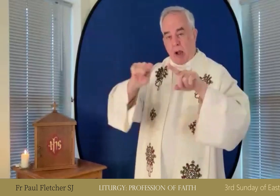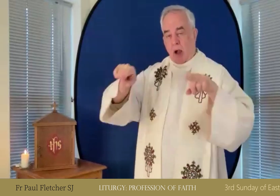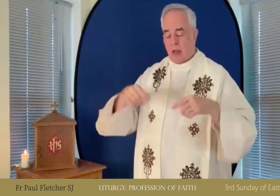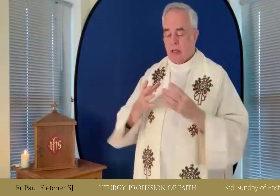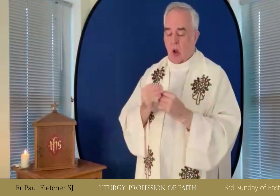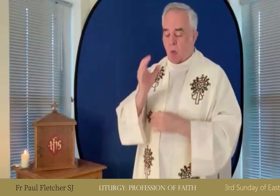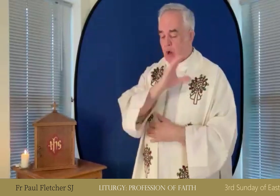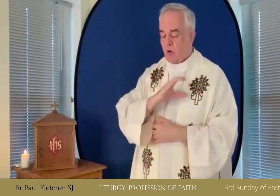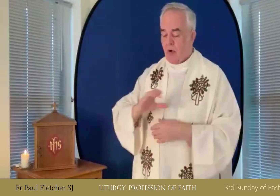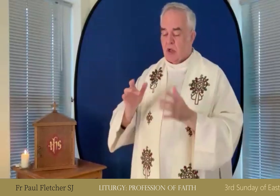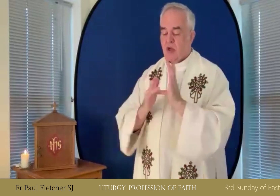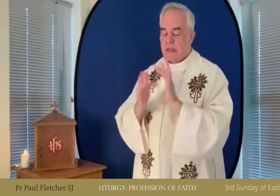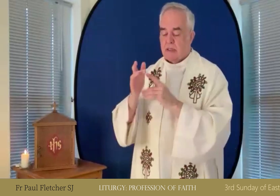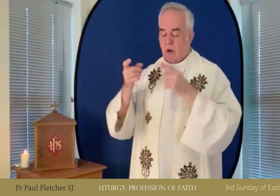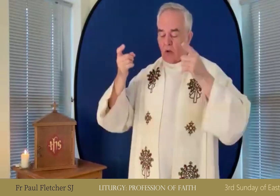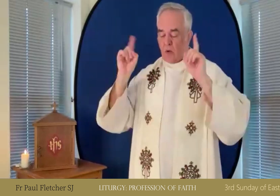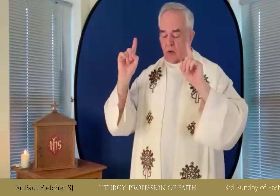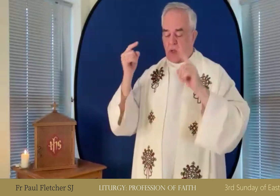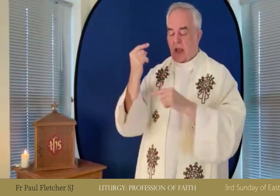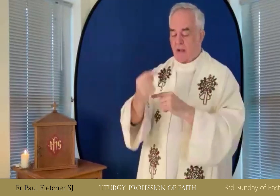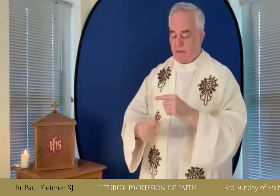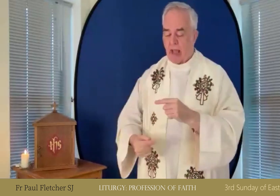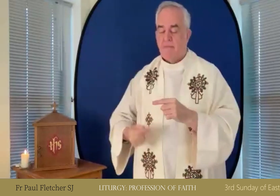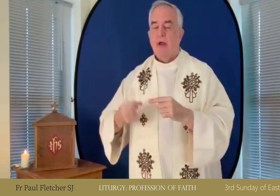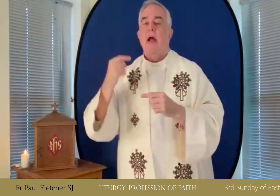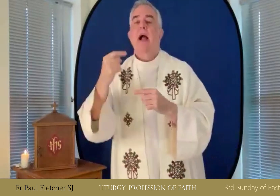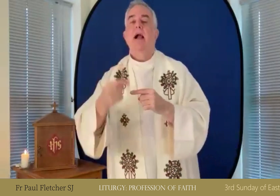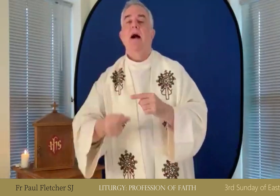us with Christ Jesus our Lord, forever and ever.